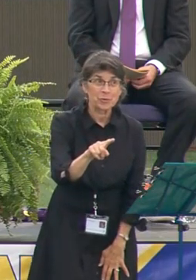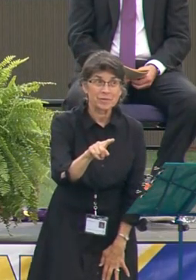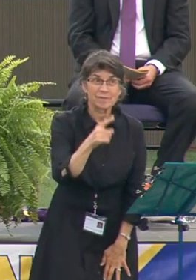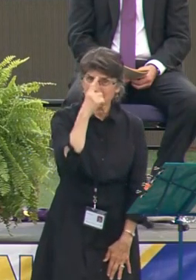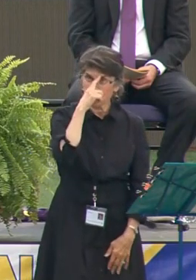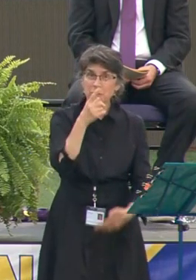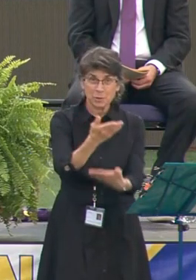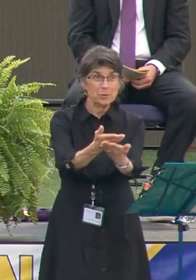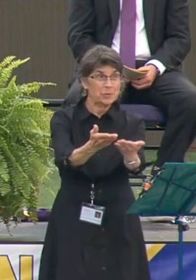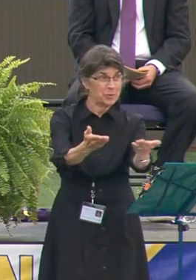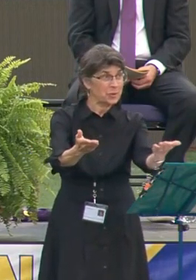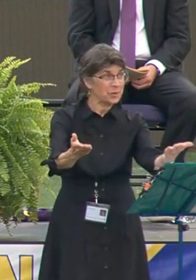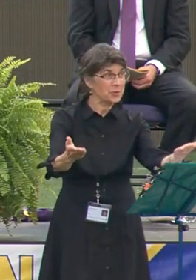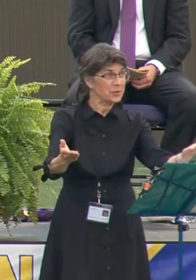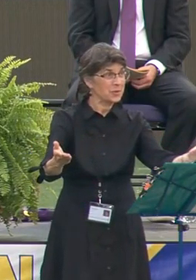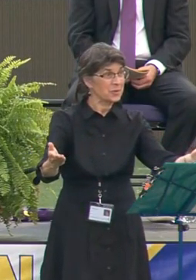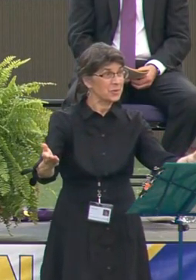For you,